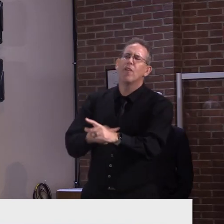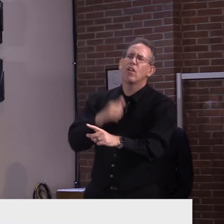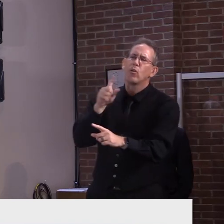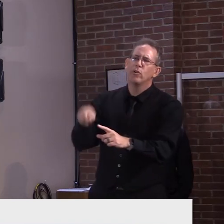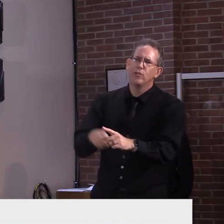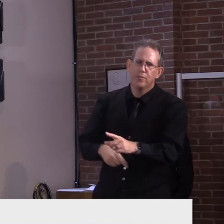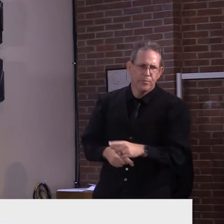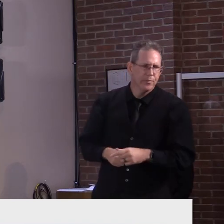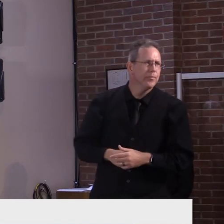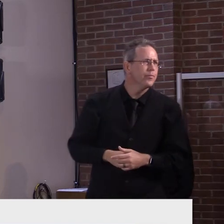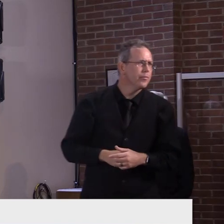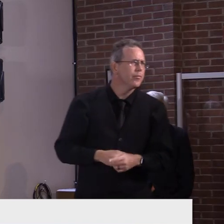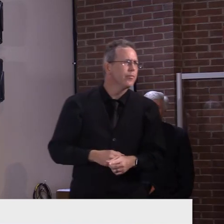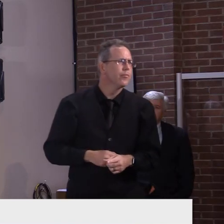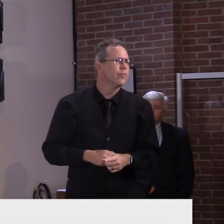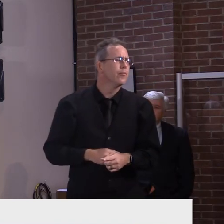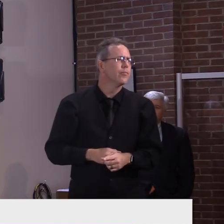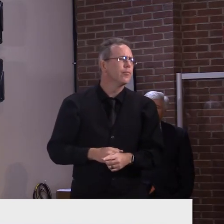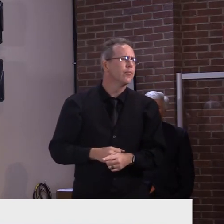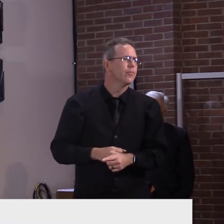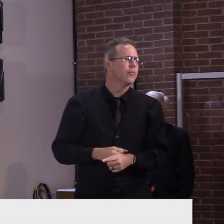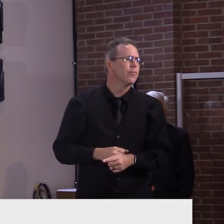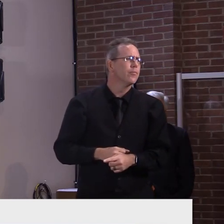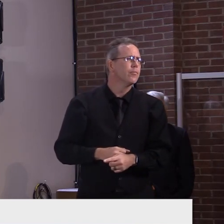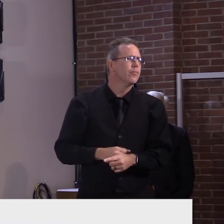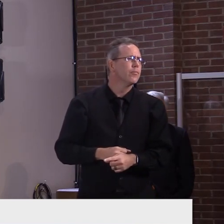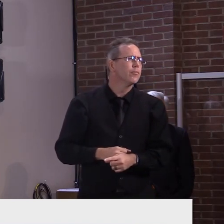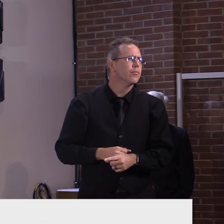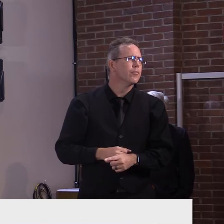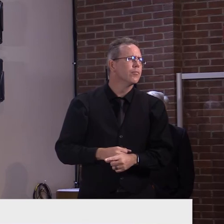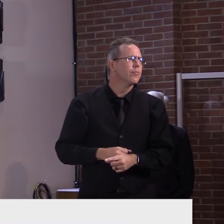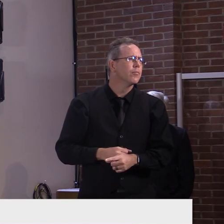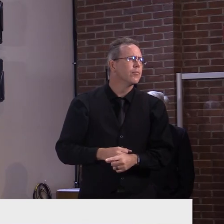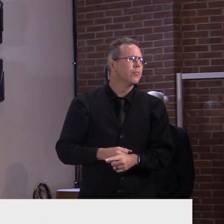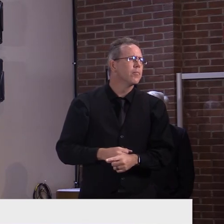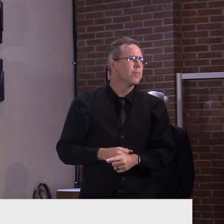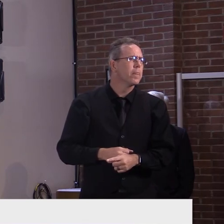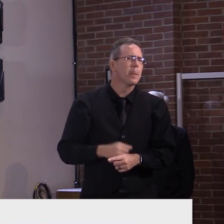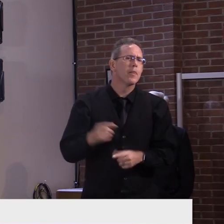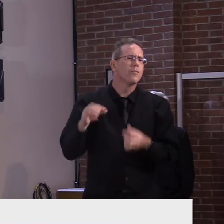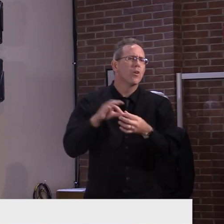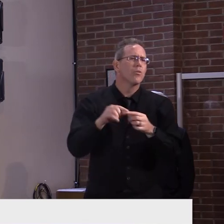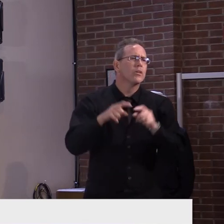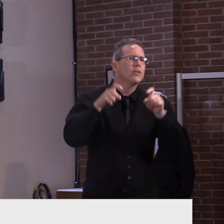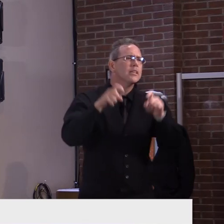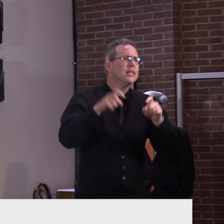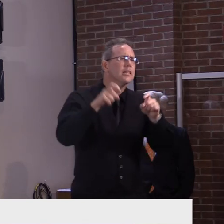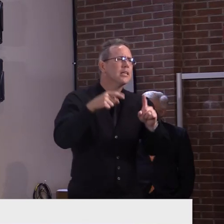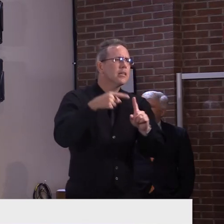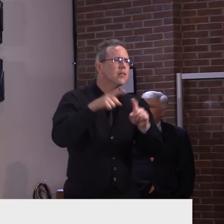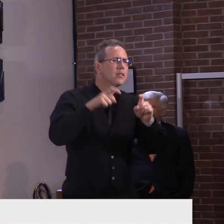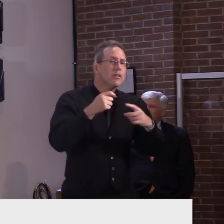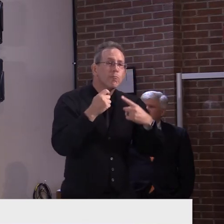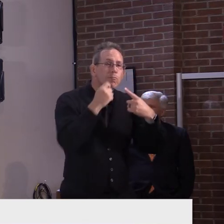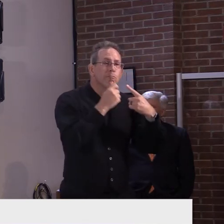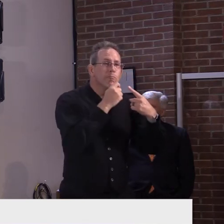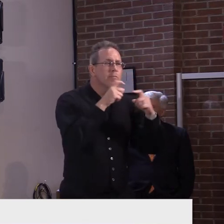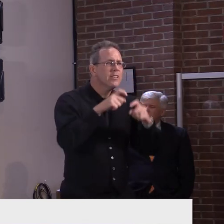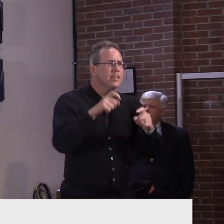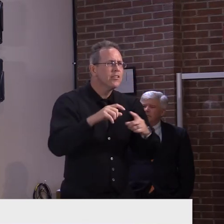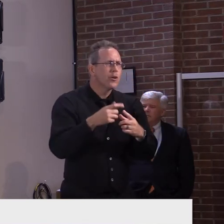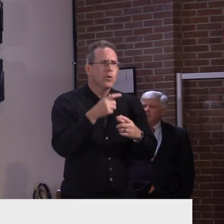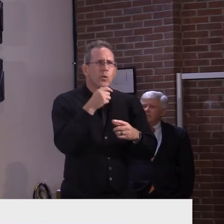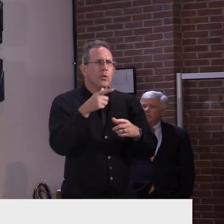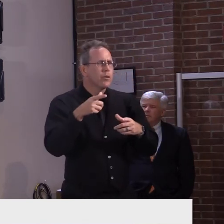differed from the CDC on whether vaccinated people who have an exposure to someone with a positive case should get tested.